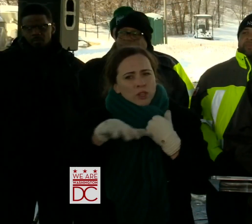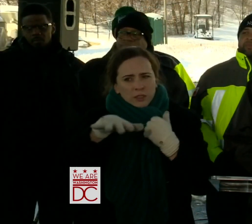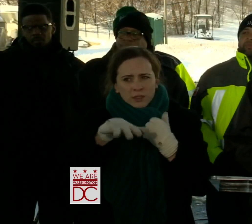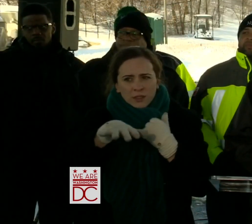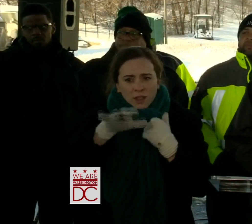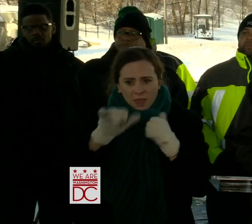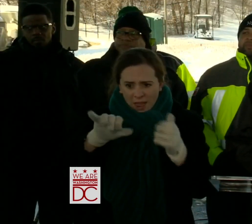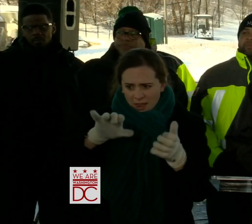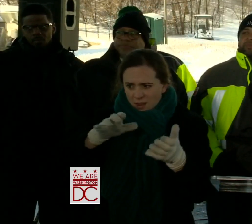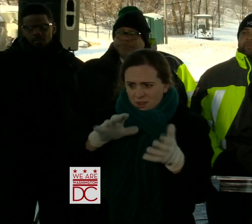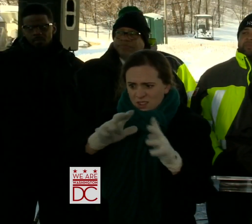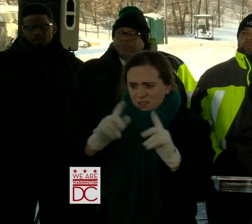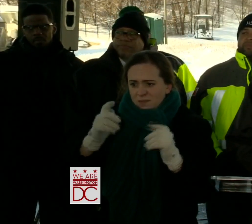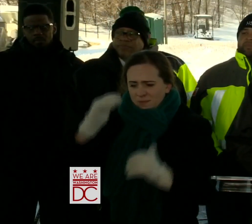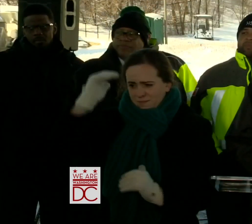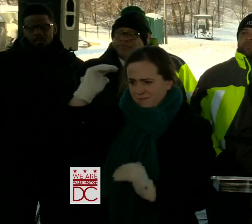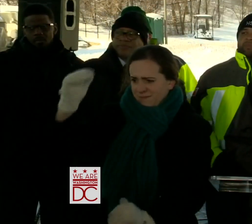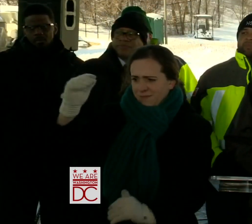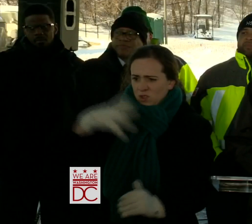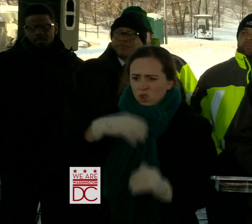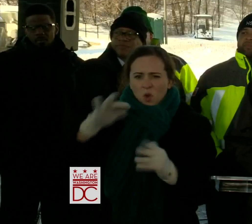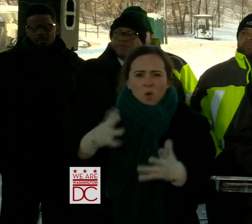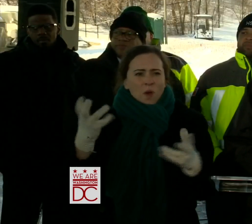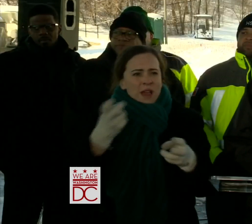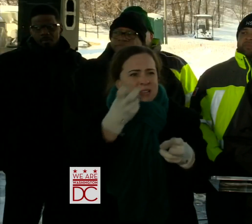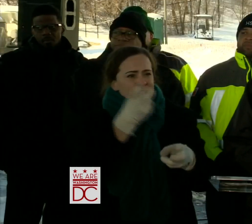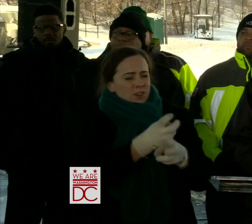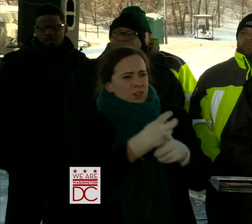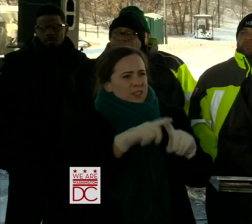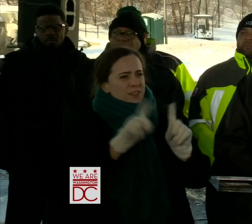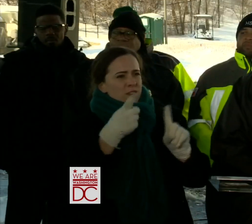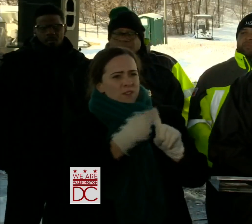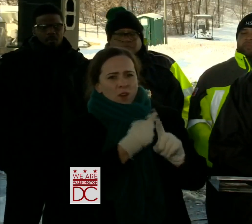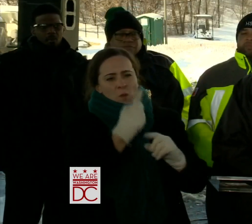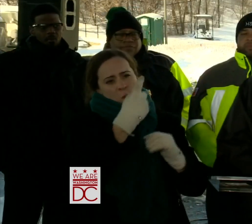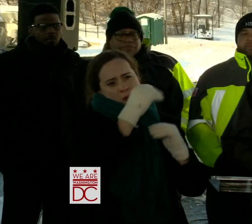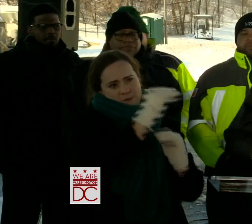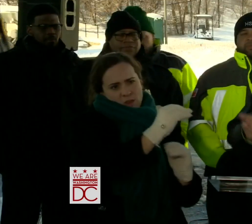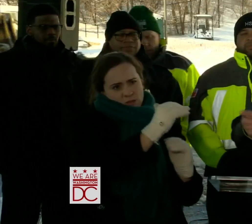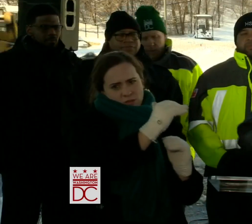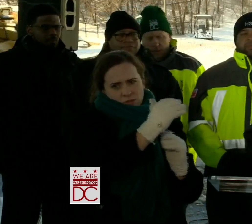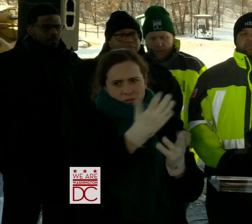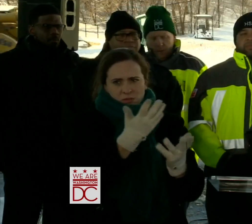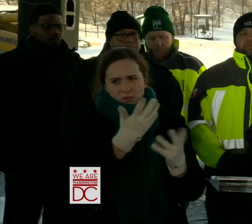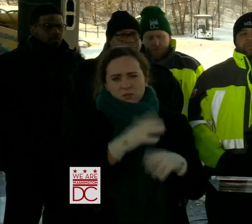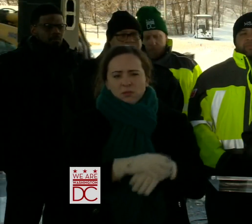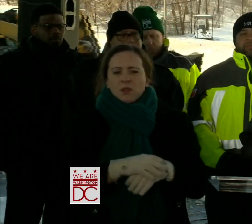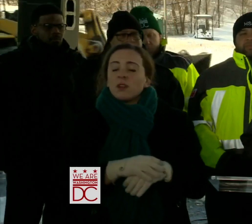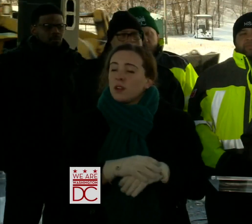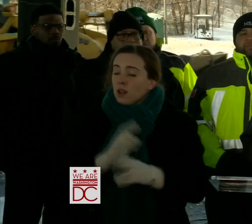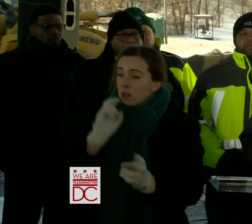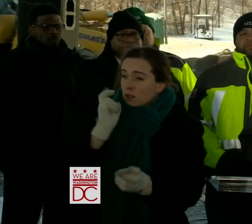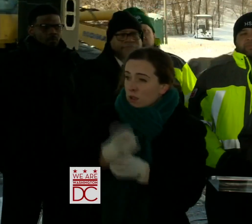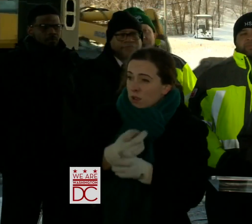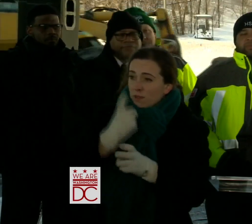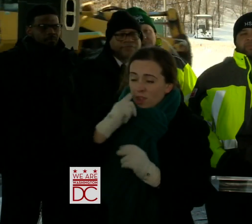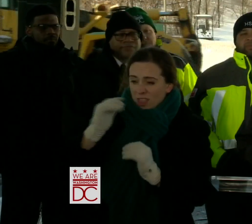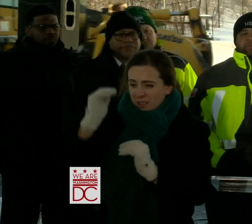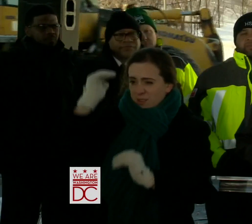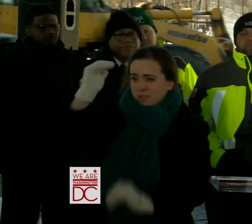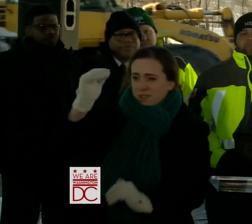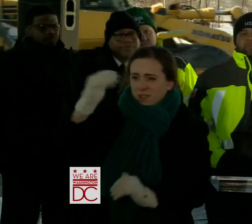This amount of snow, what difficulty does it present when you put snow? So the difficulties that this amount of